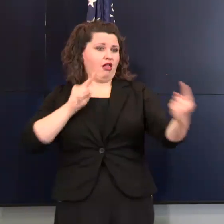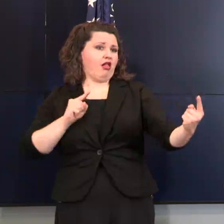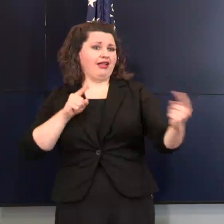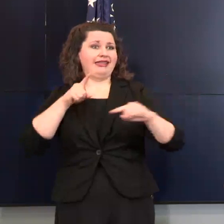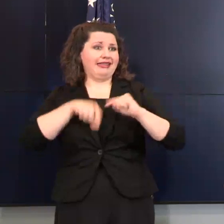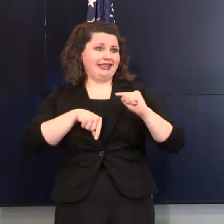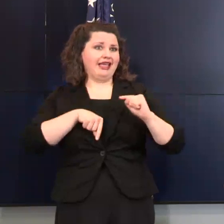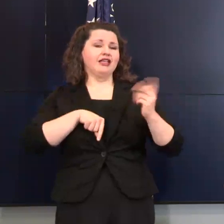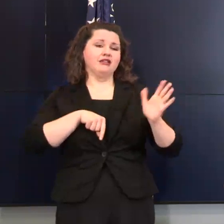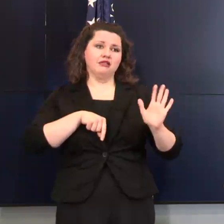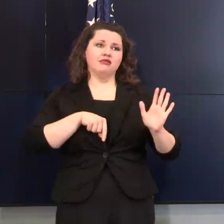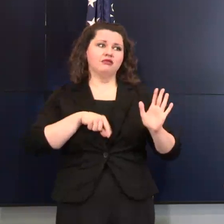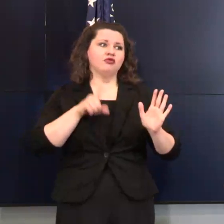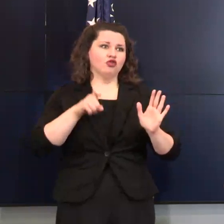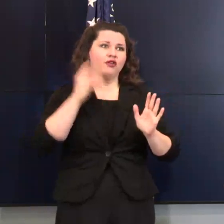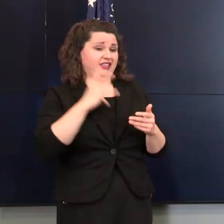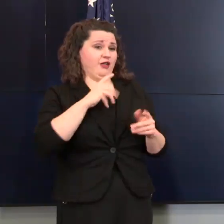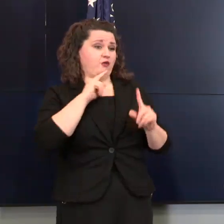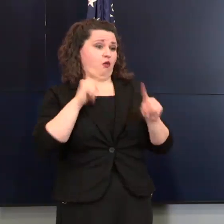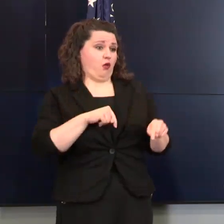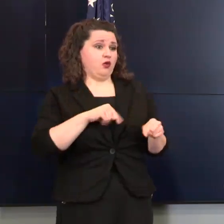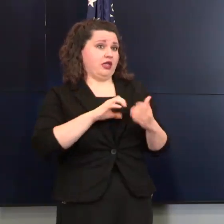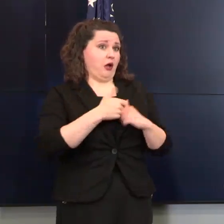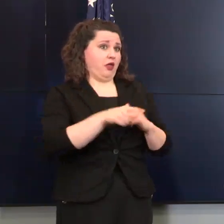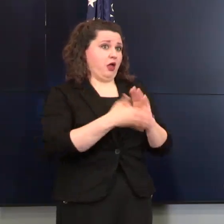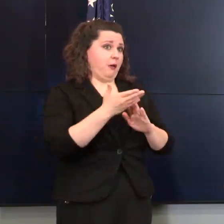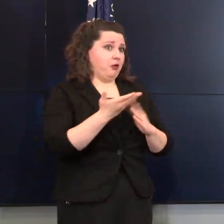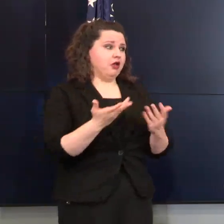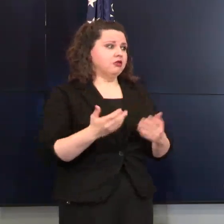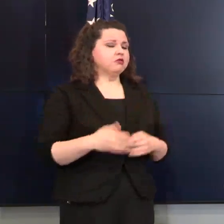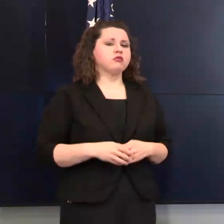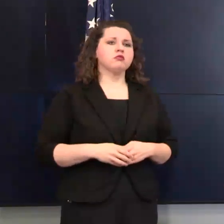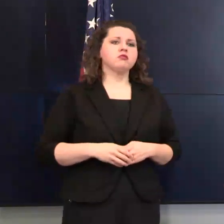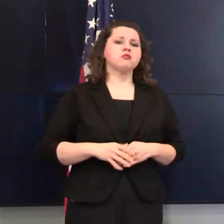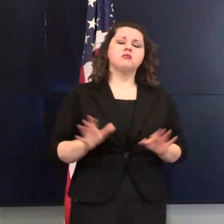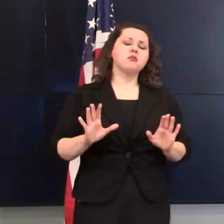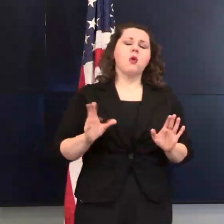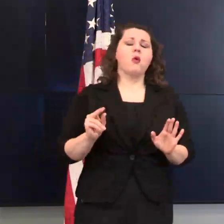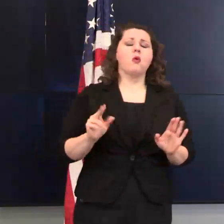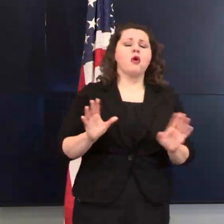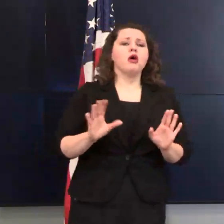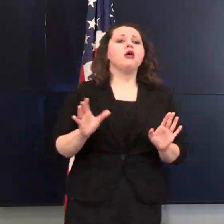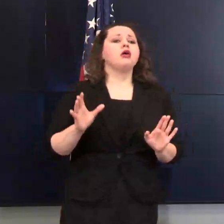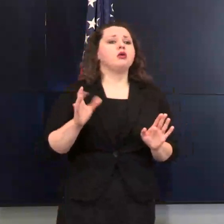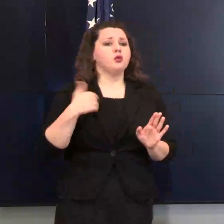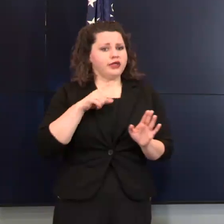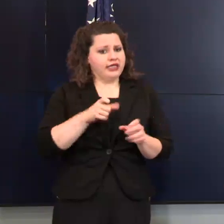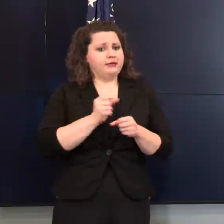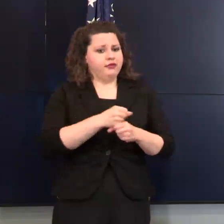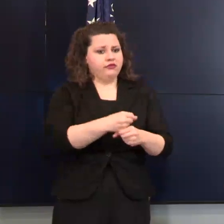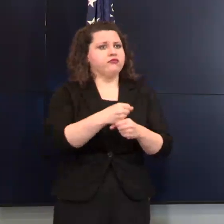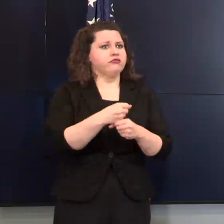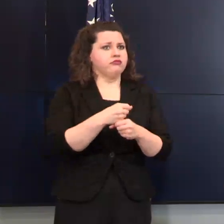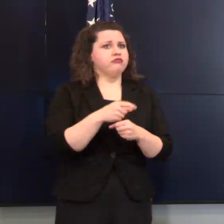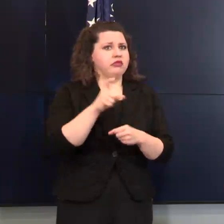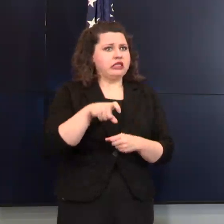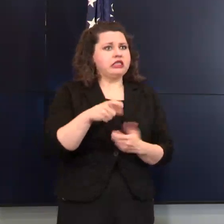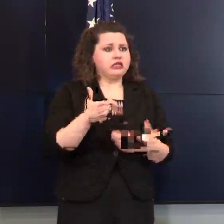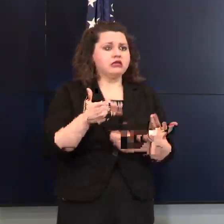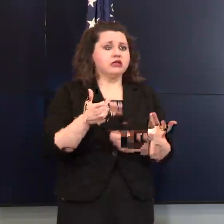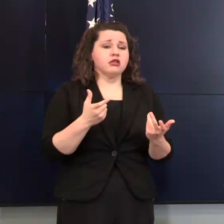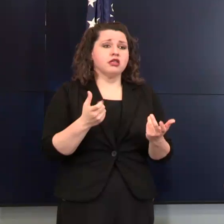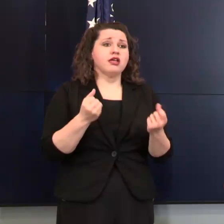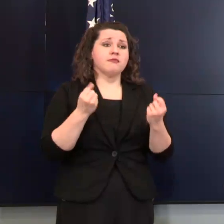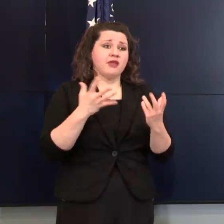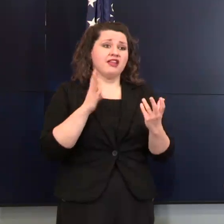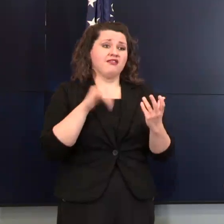spread, and then they moved in. Is that your understanding, or what's your take of how this happened? Well, they're mass gatherings. When you think about these, so it's